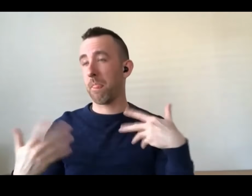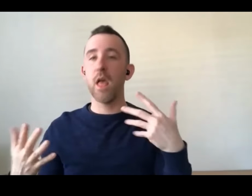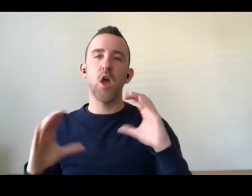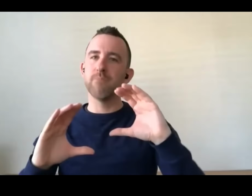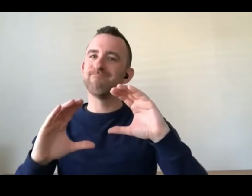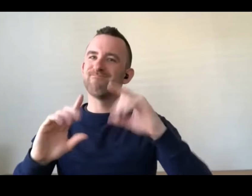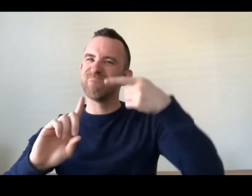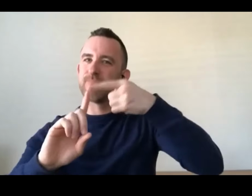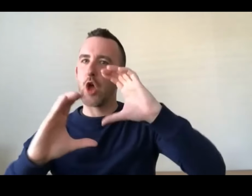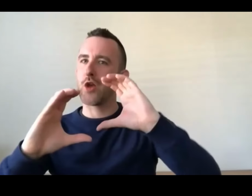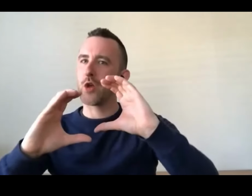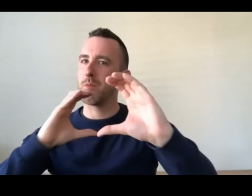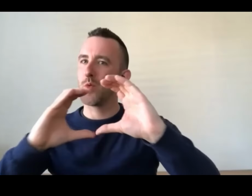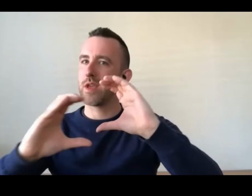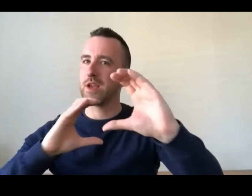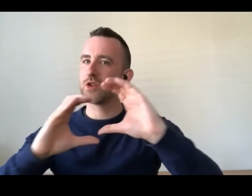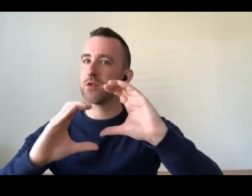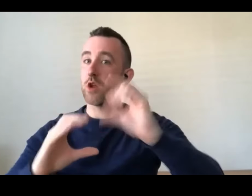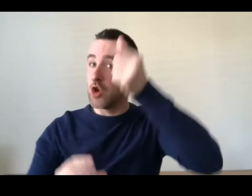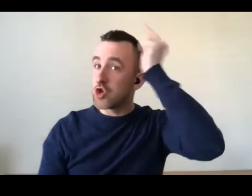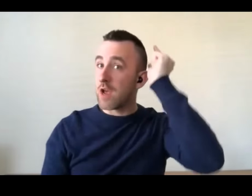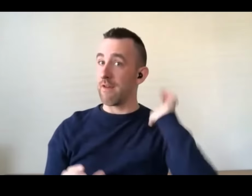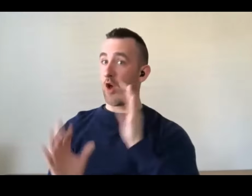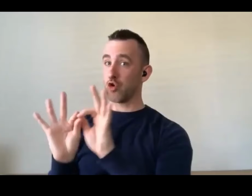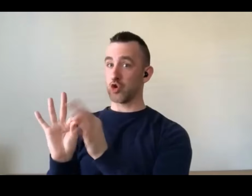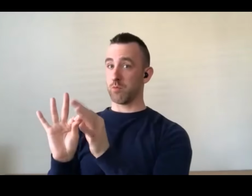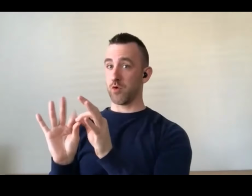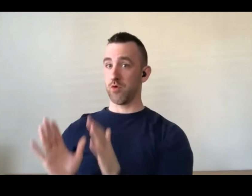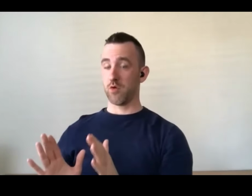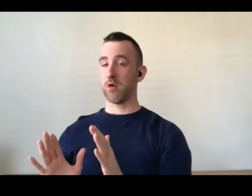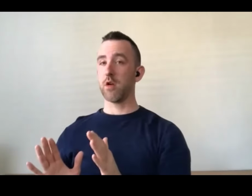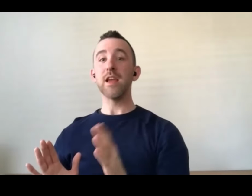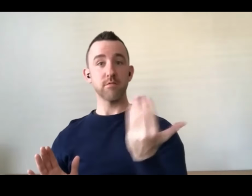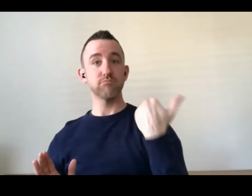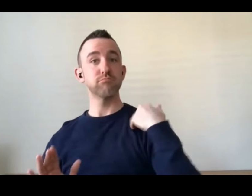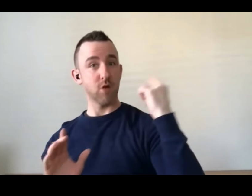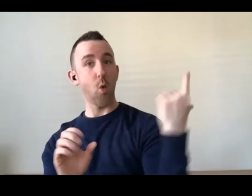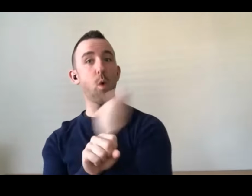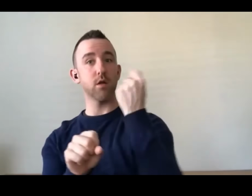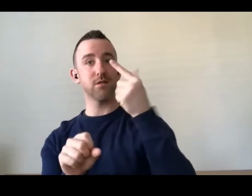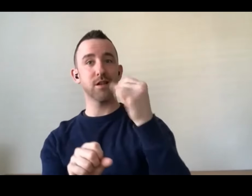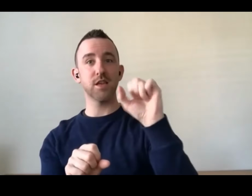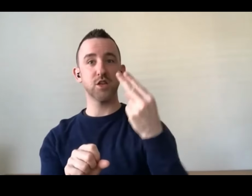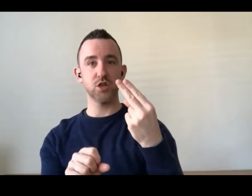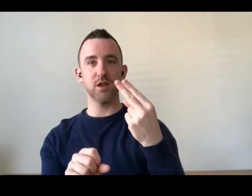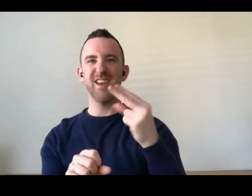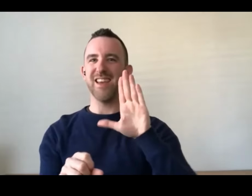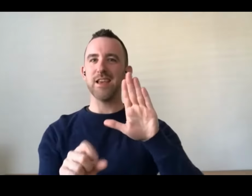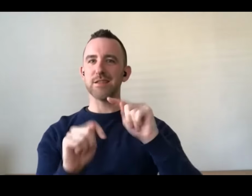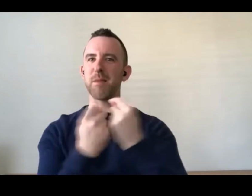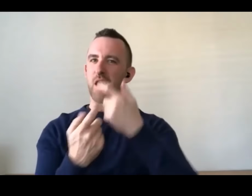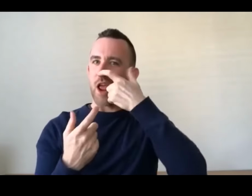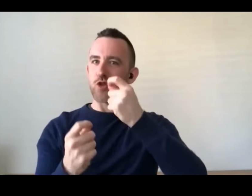communication. And actually, Jeffrey, our interpreter here, is a former winner. And Jeffrey's team had a very